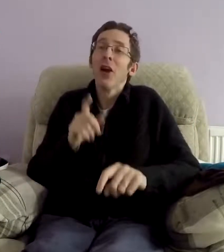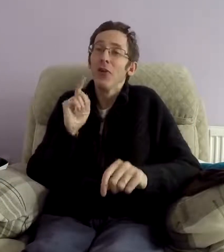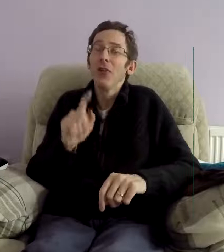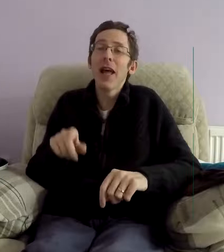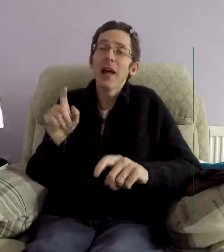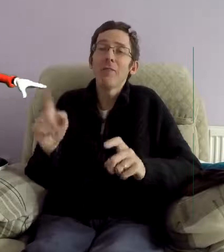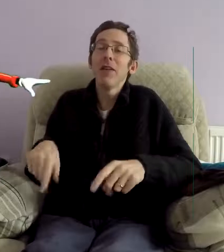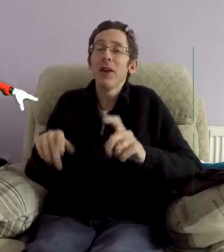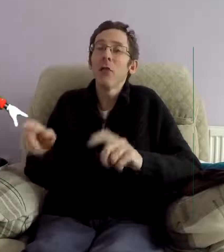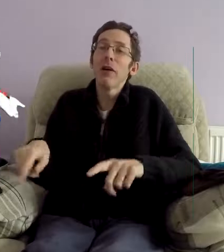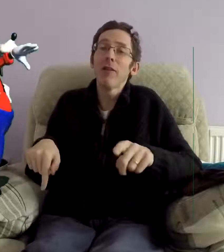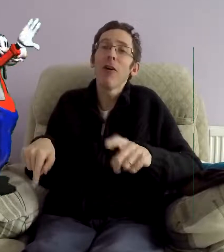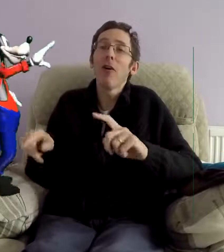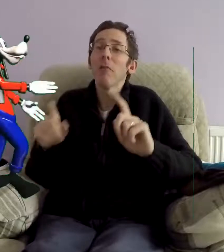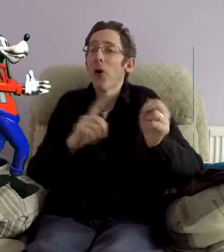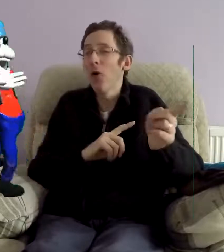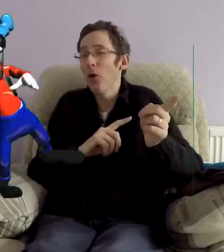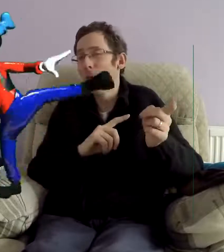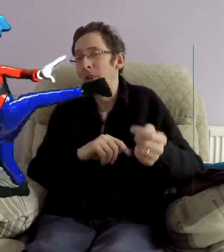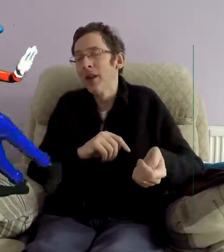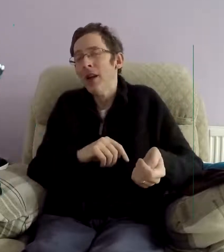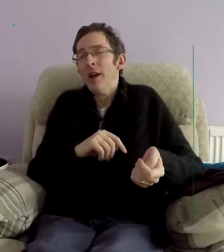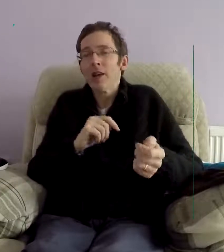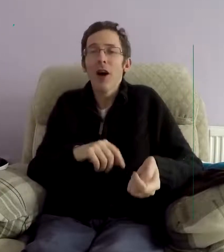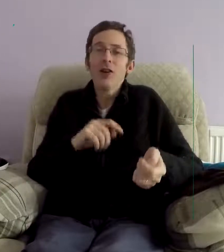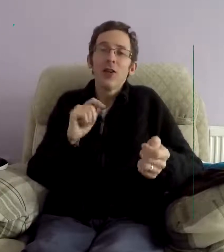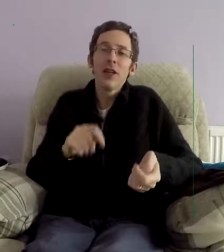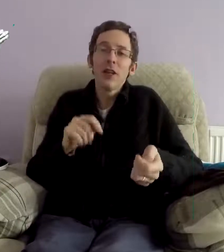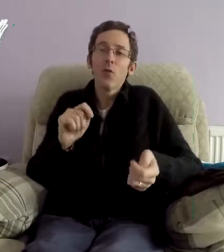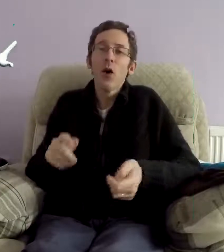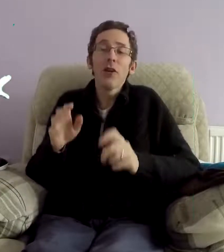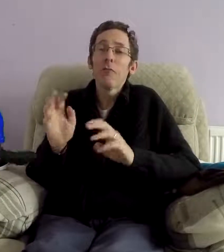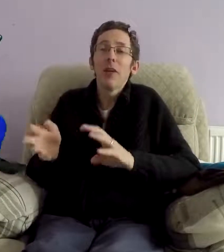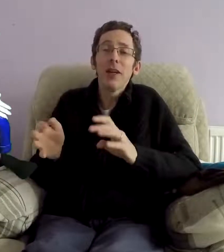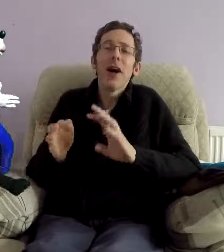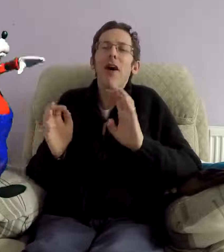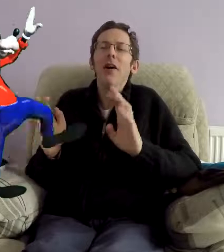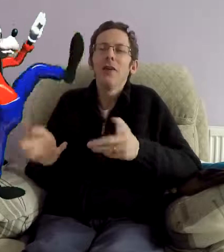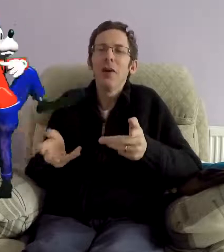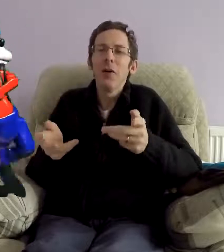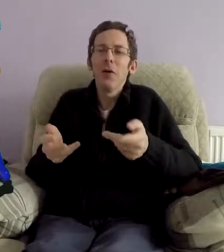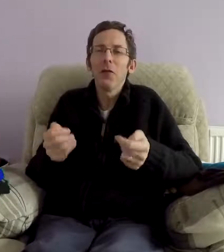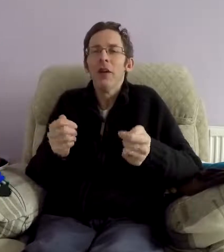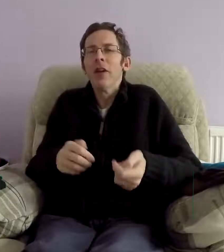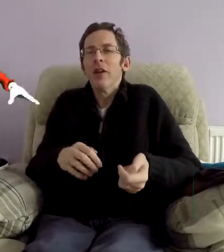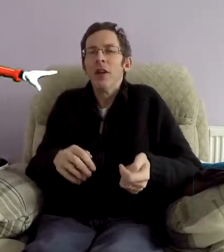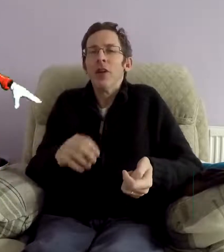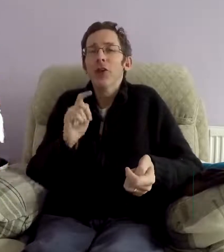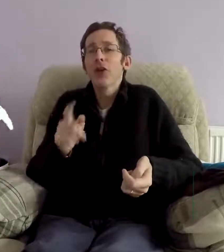You led me away from home, 'cause you didn't want to be alone. You